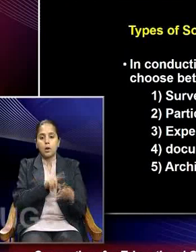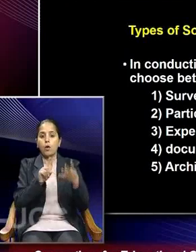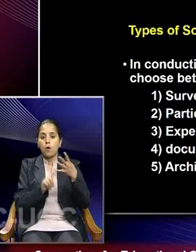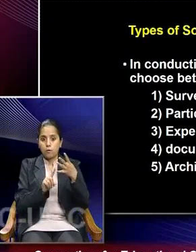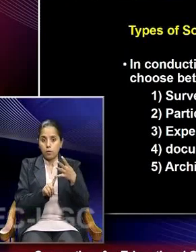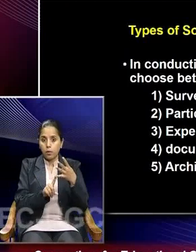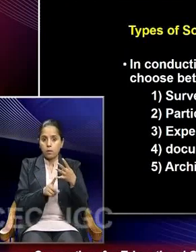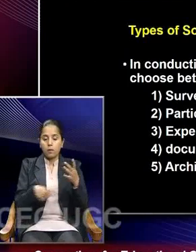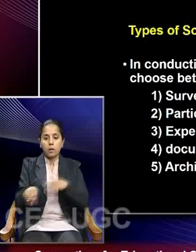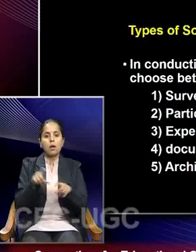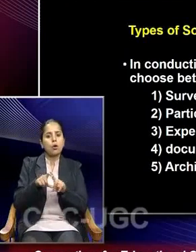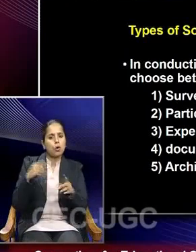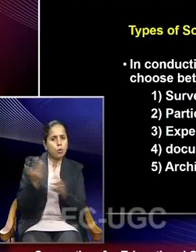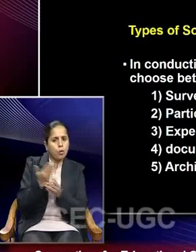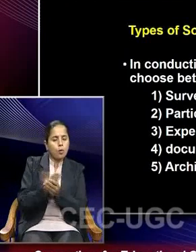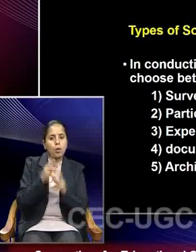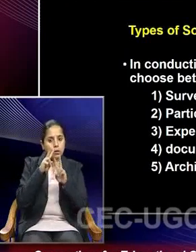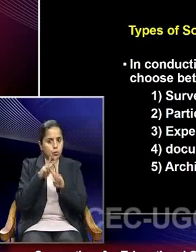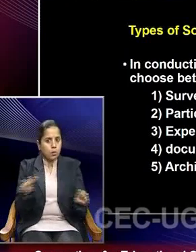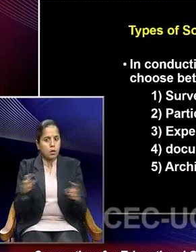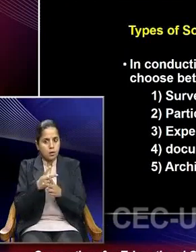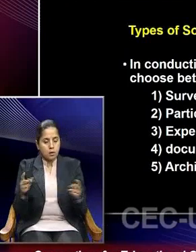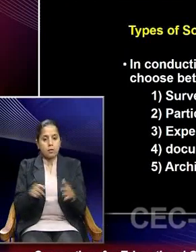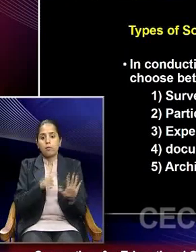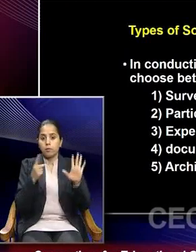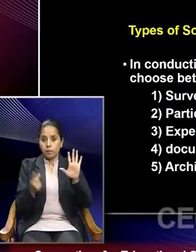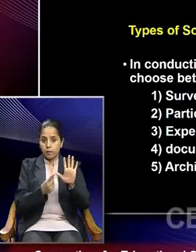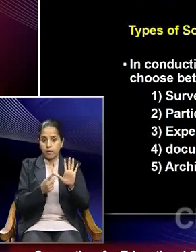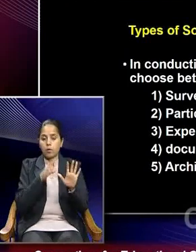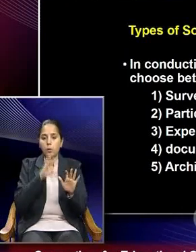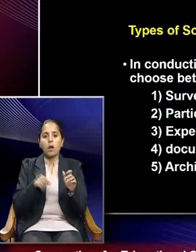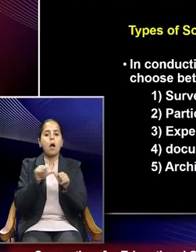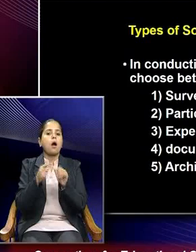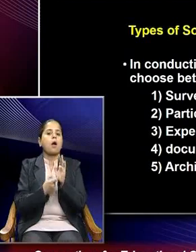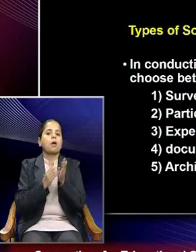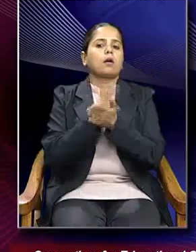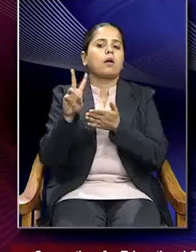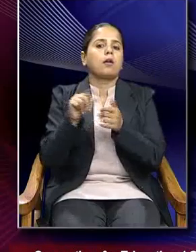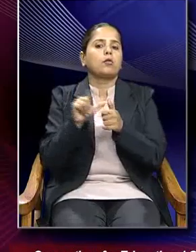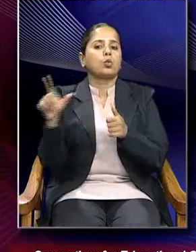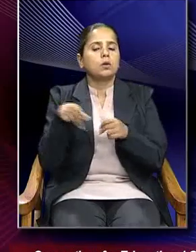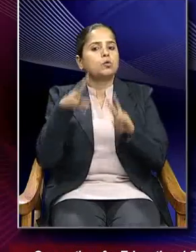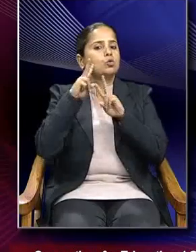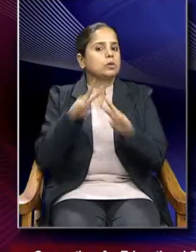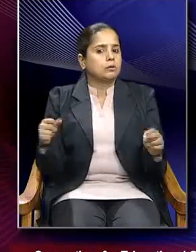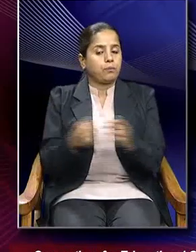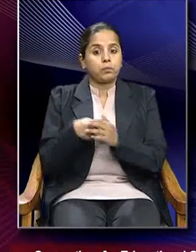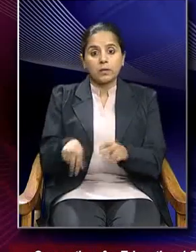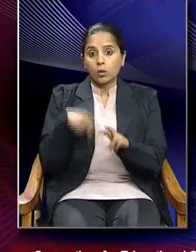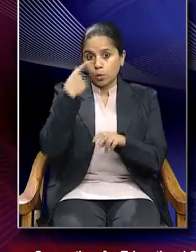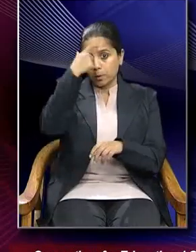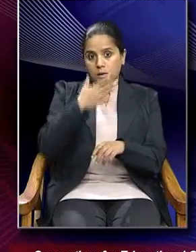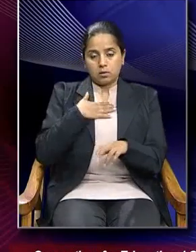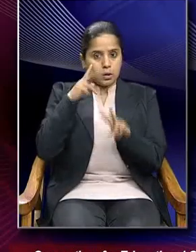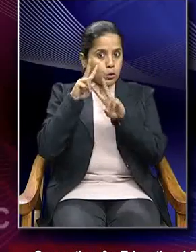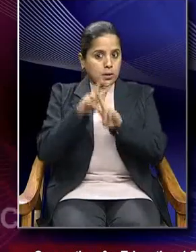4, documentary research; number 5, archival research. Now a researcher